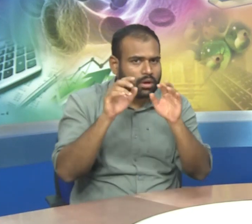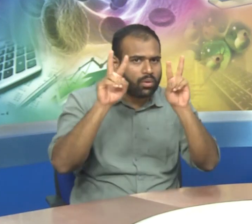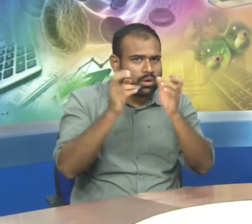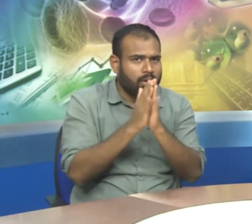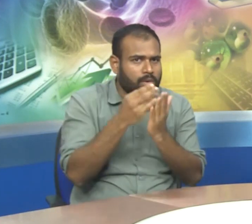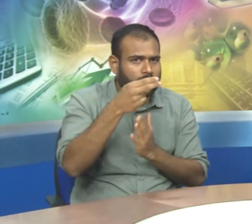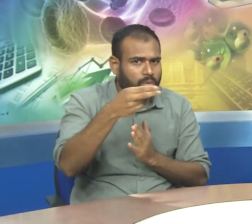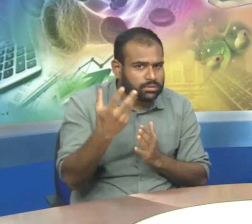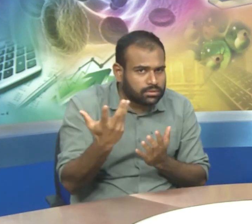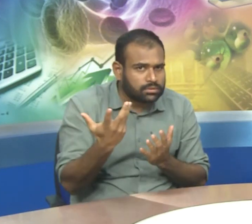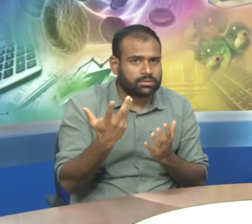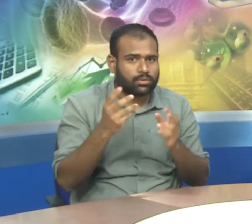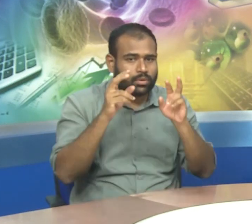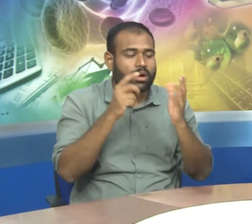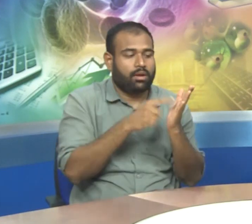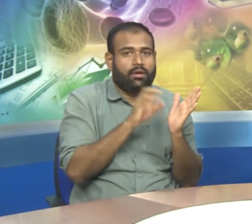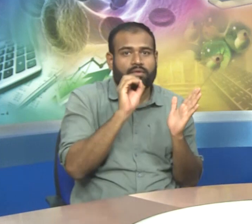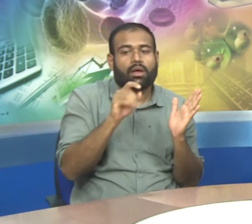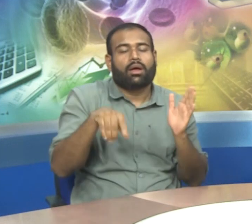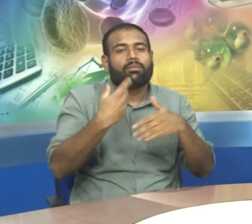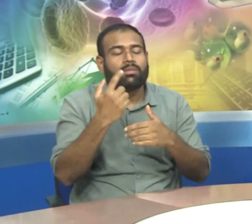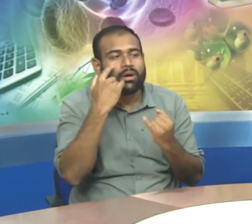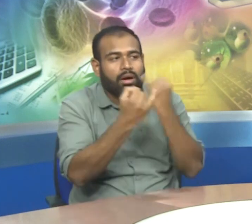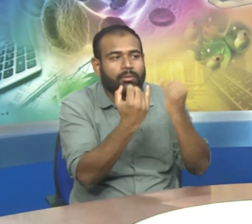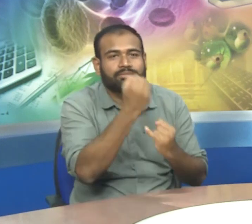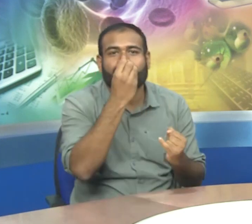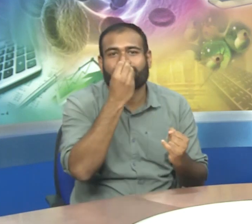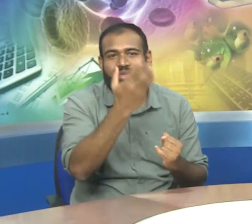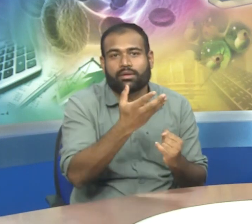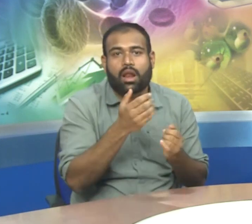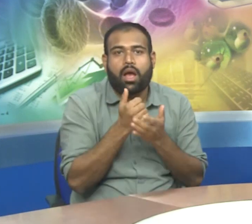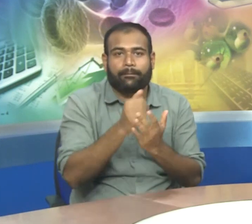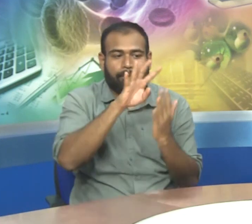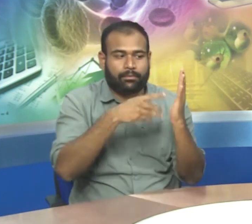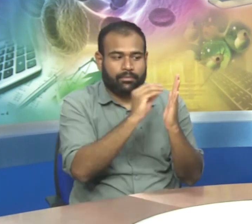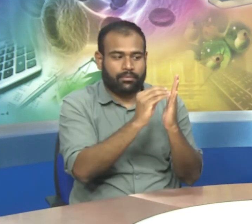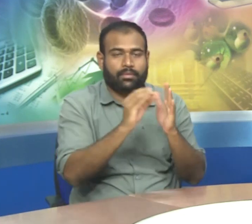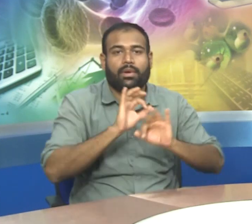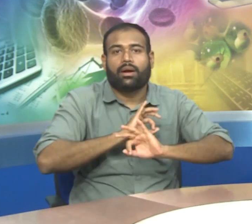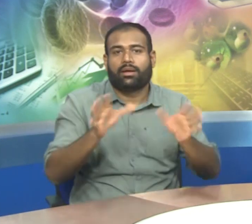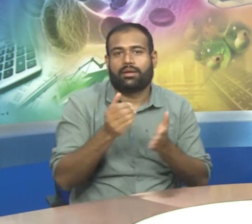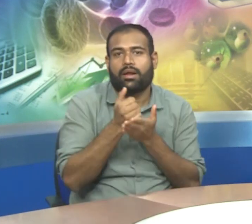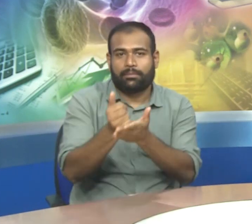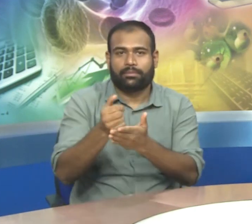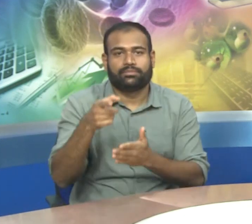So according to the type of question, we would look for the answer in that particular reference source.